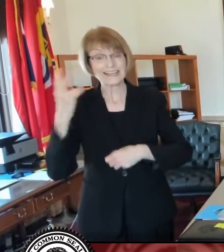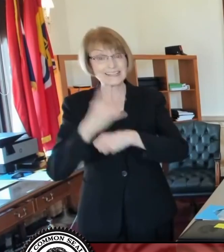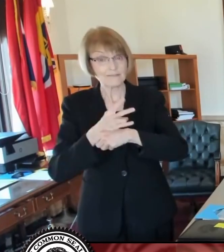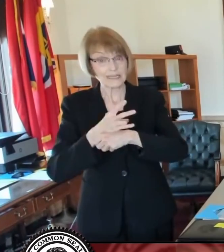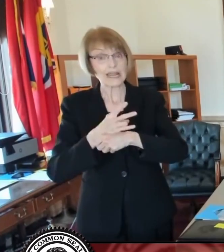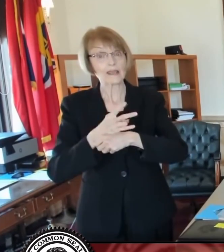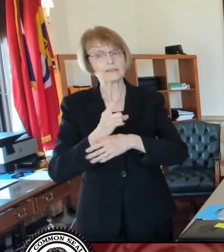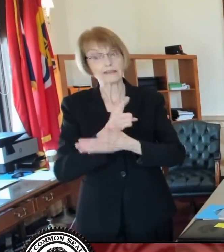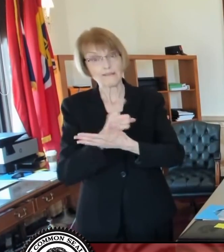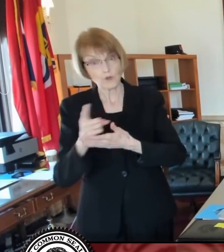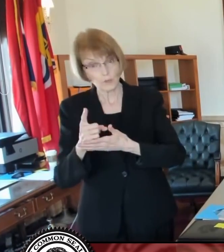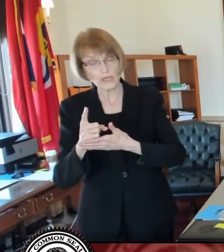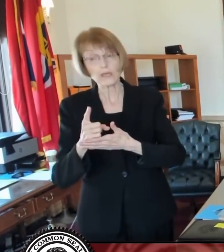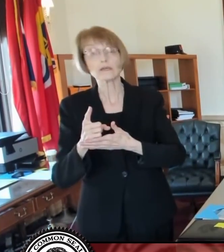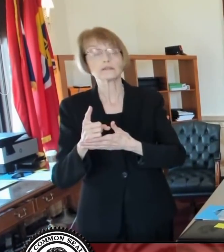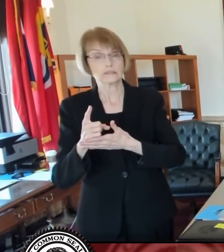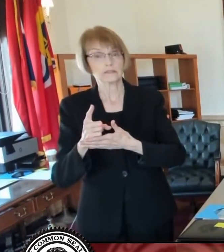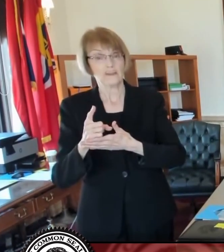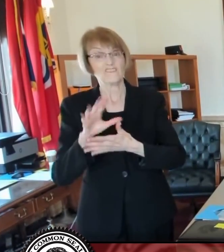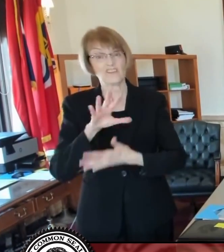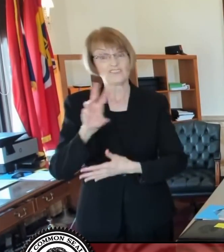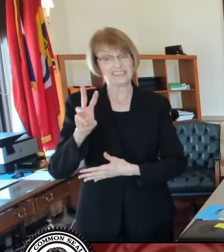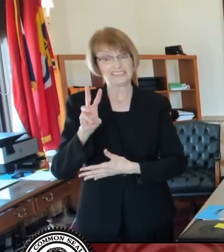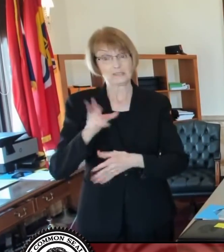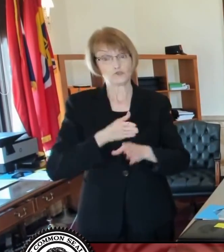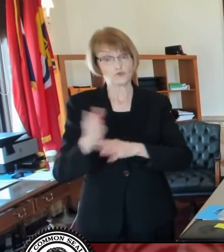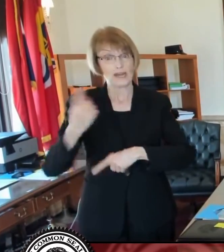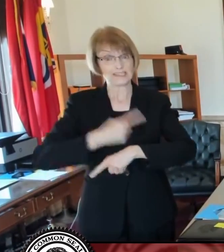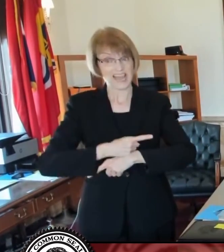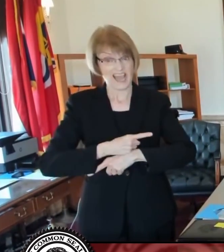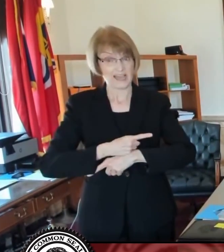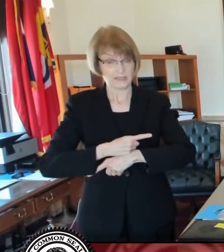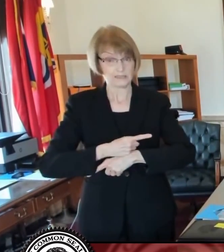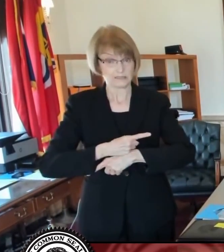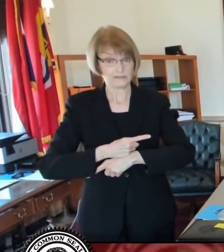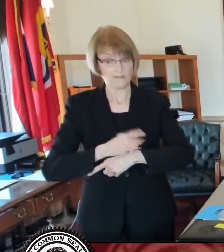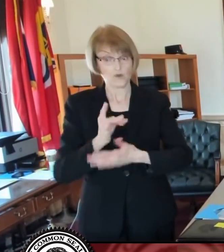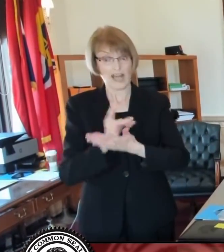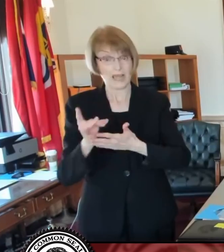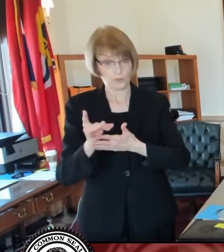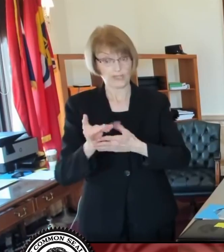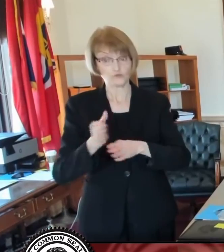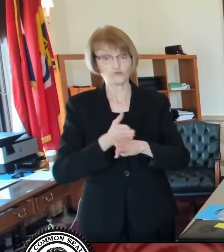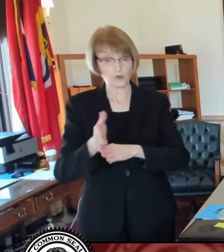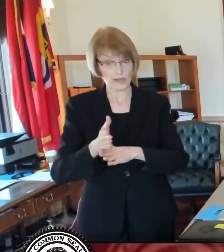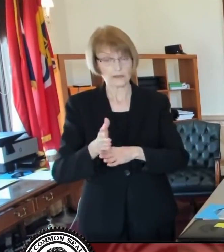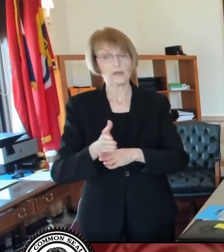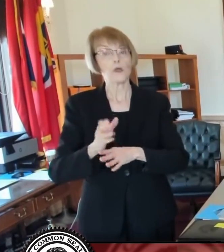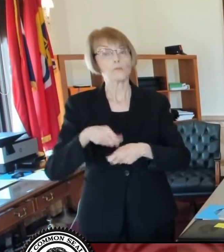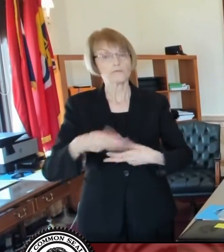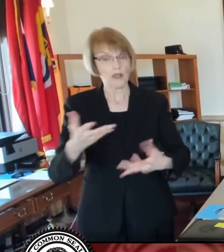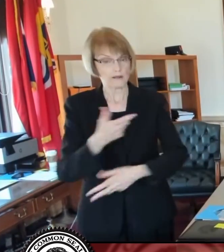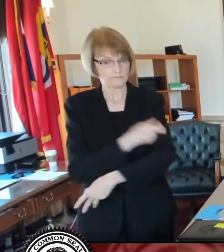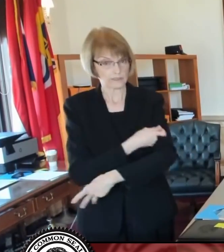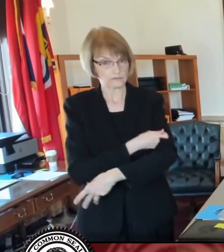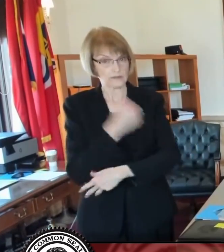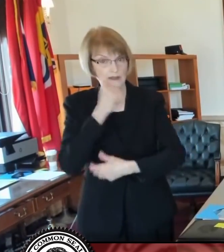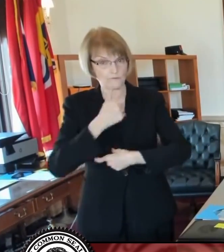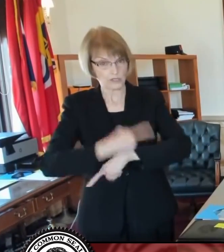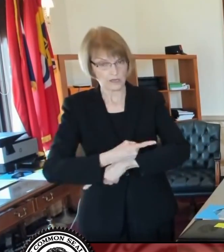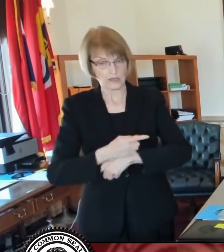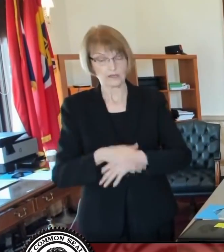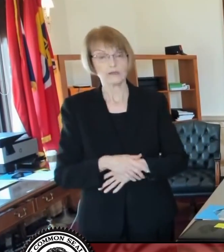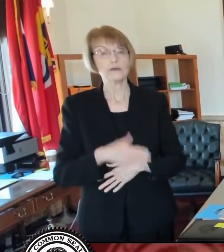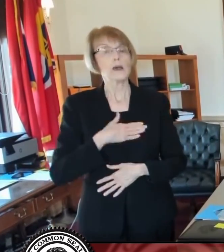next 8 weeks, so 56 straight days at the Dome. So this is the opportunity.